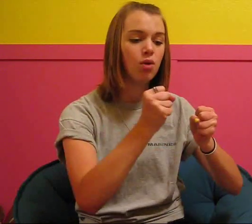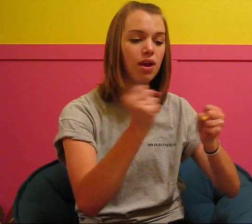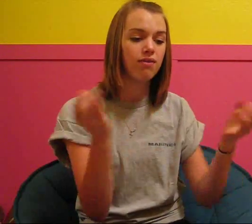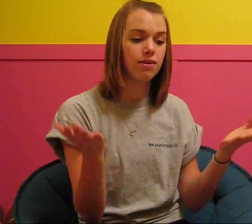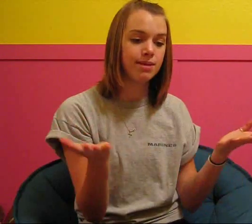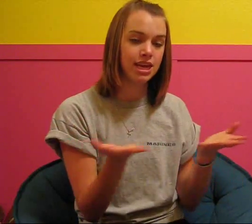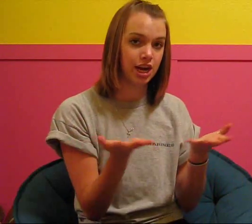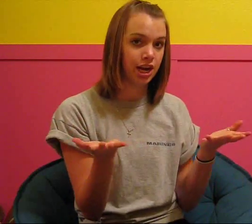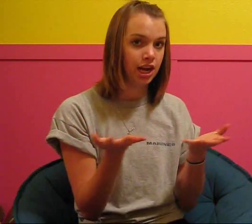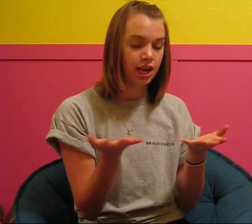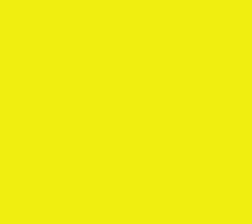away from here.